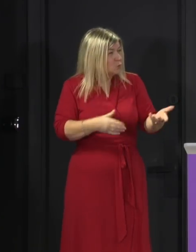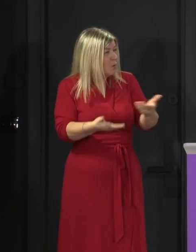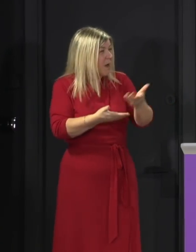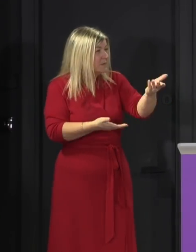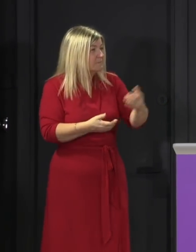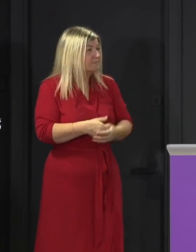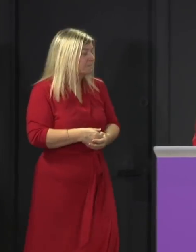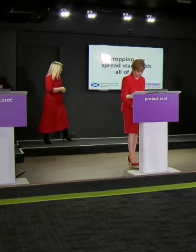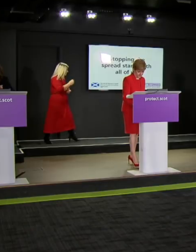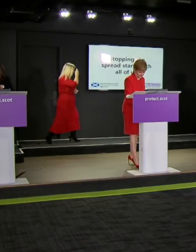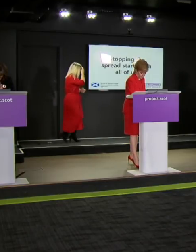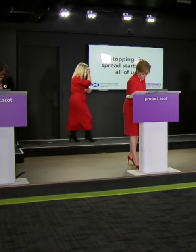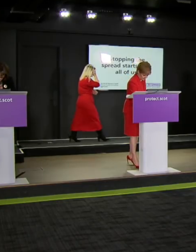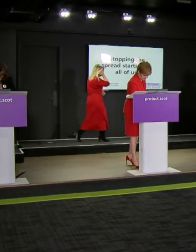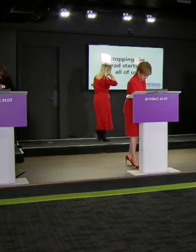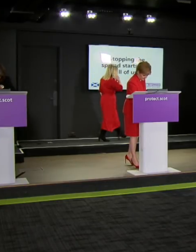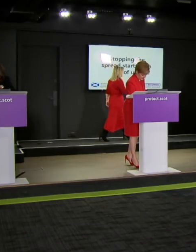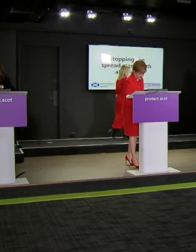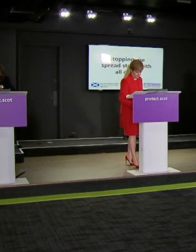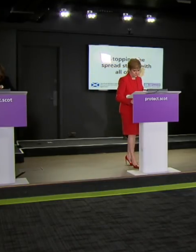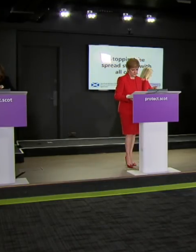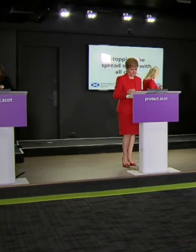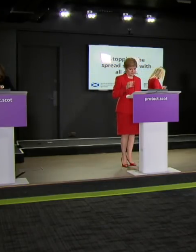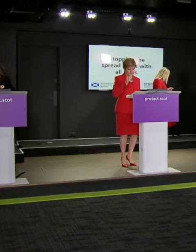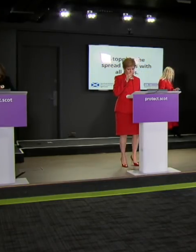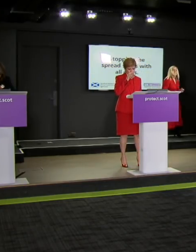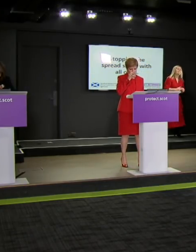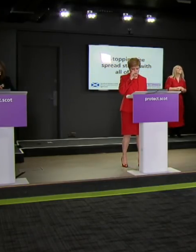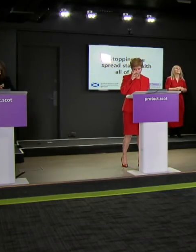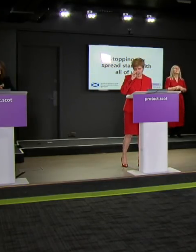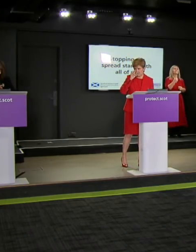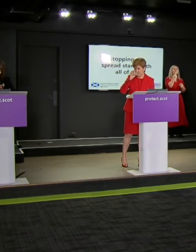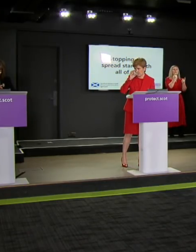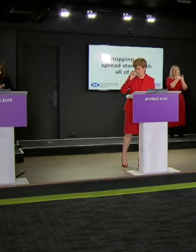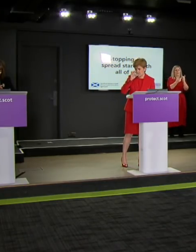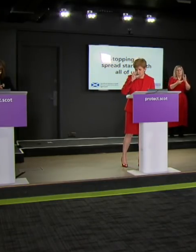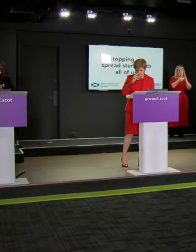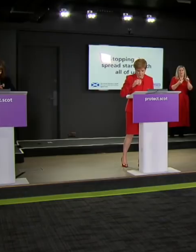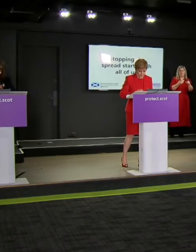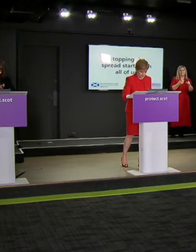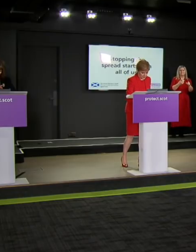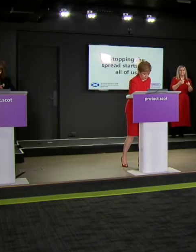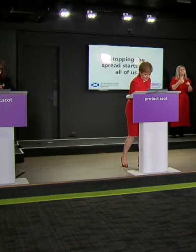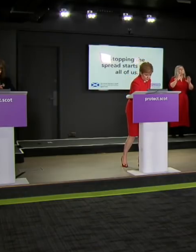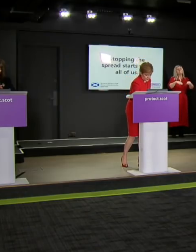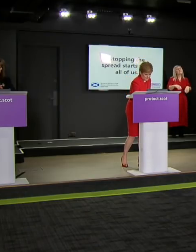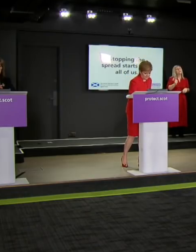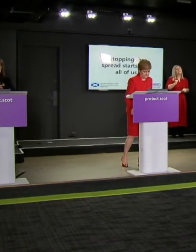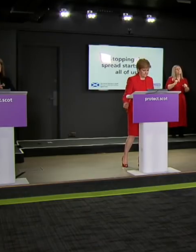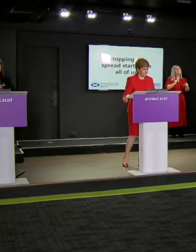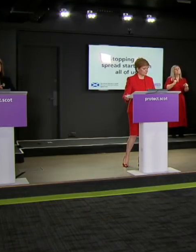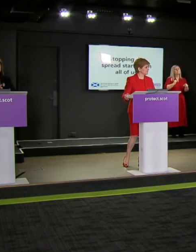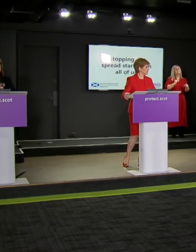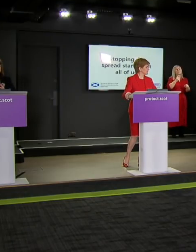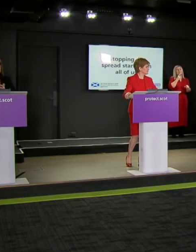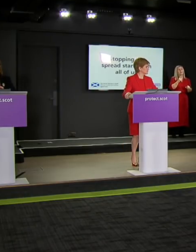anything, Gregor. I think the only thing I would want to add, just in addition to what you've already outlined there, is that we shouldn't assume that by moving to either